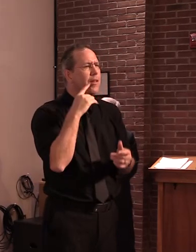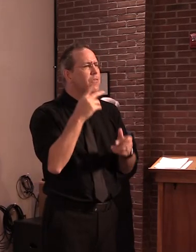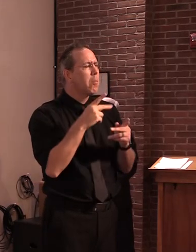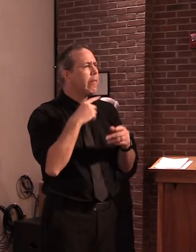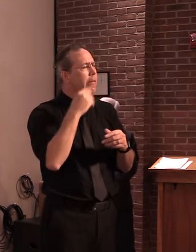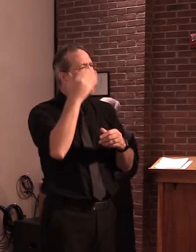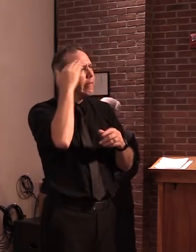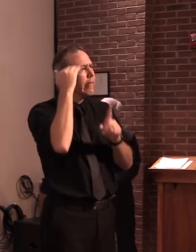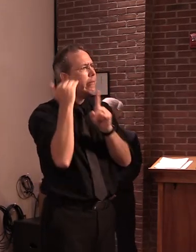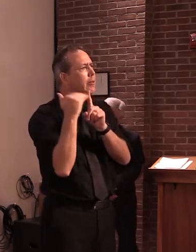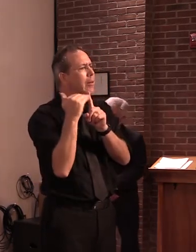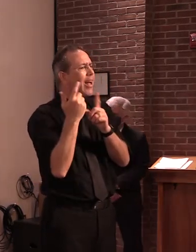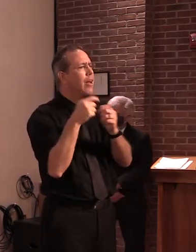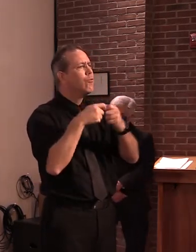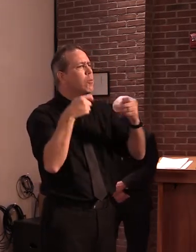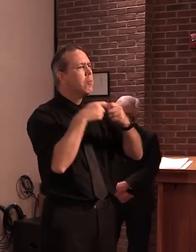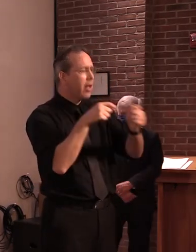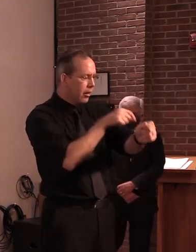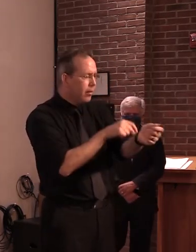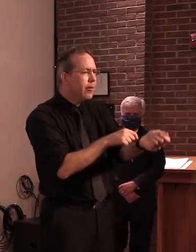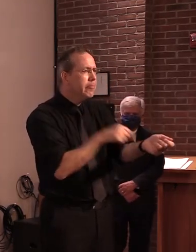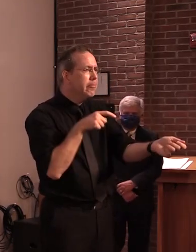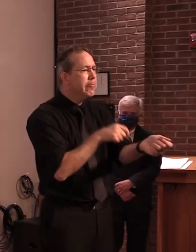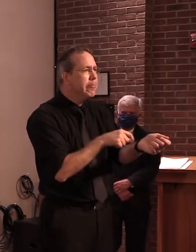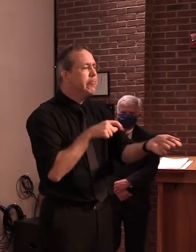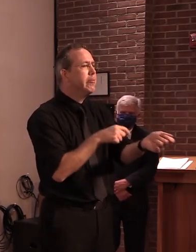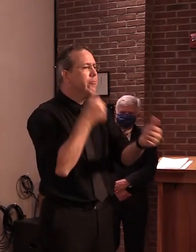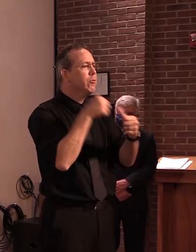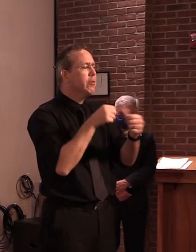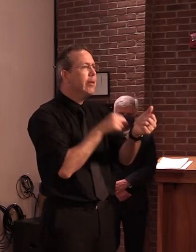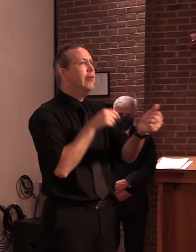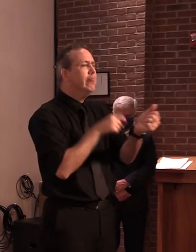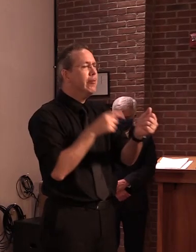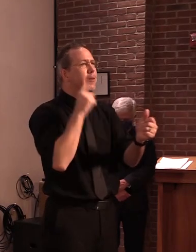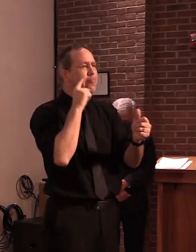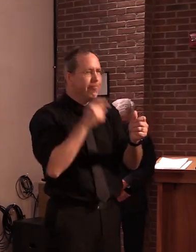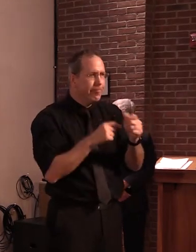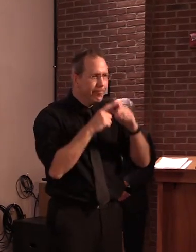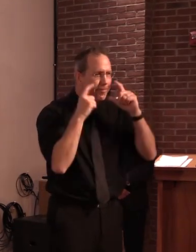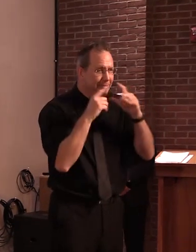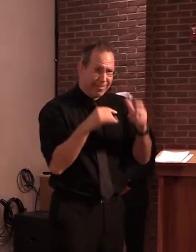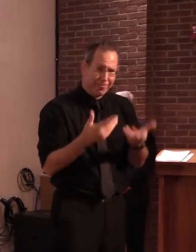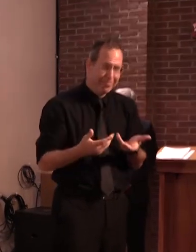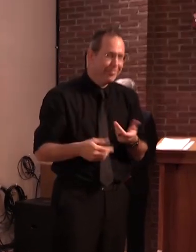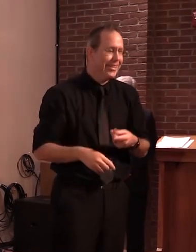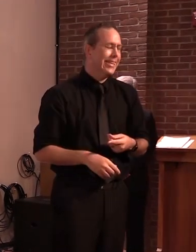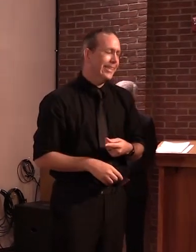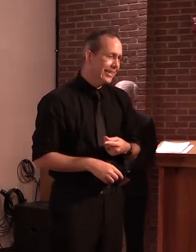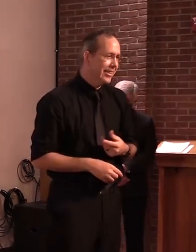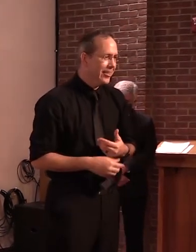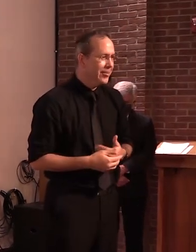you could be an entrepreneur, Steve. Steve, you say you'd want the governor. Can we get to that and move on? Yes.